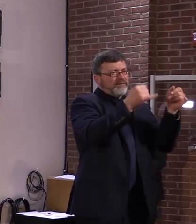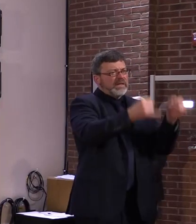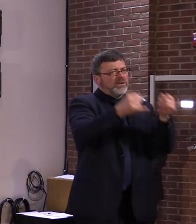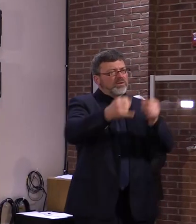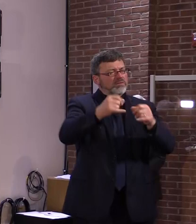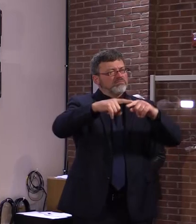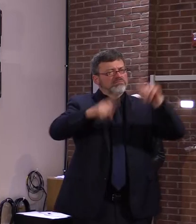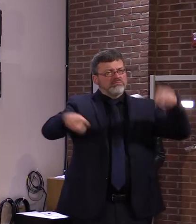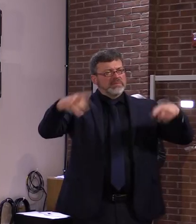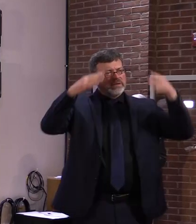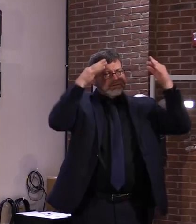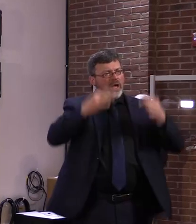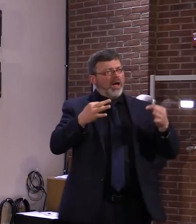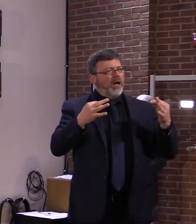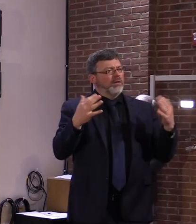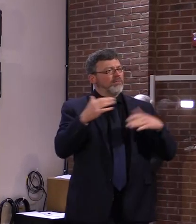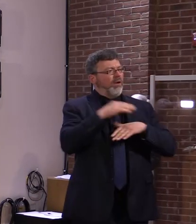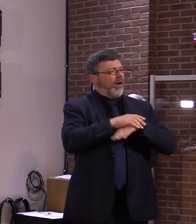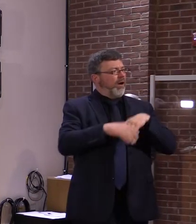follow the rules and the guidance.